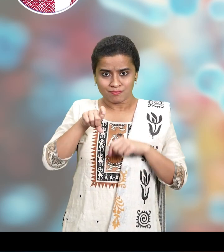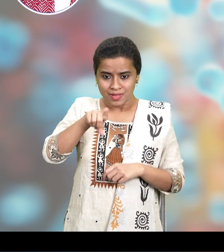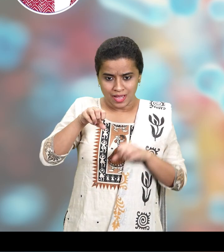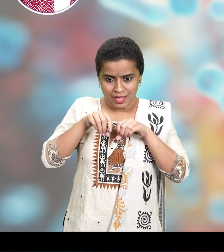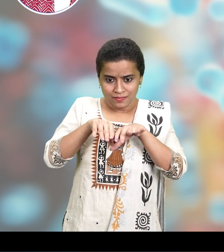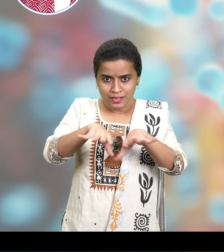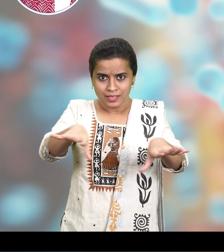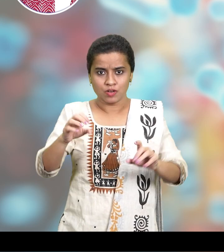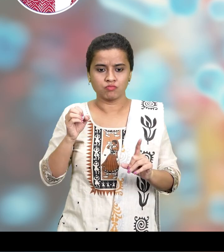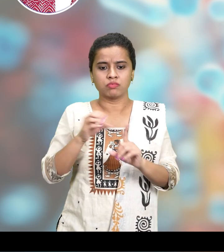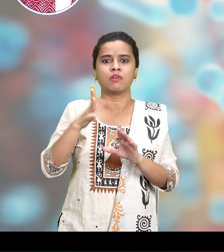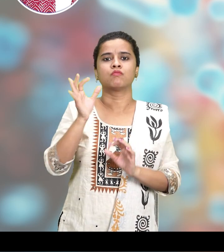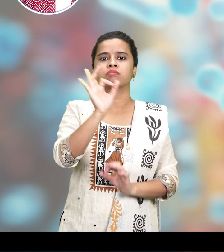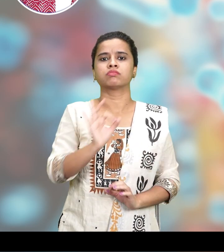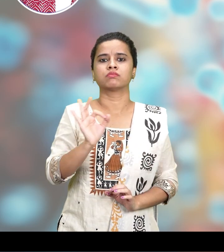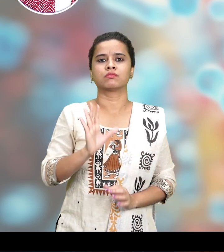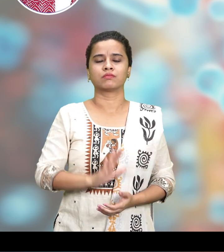agents.